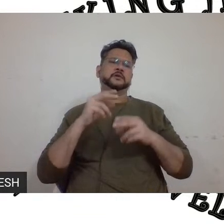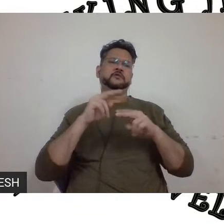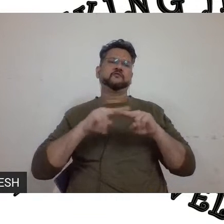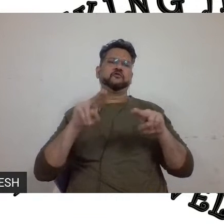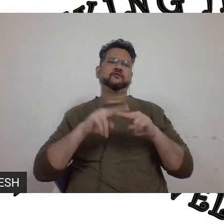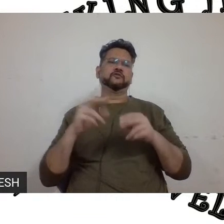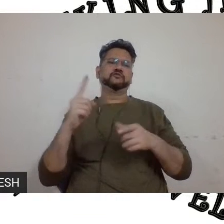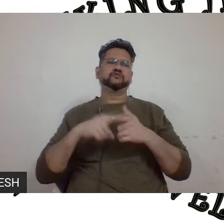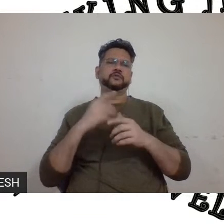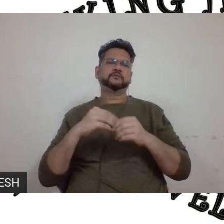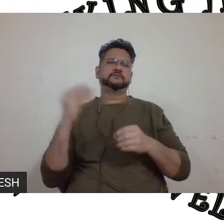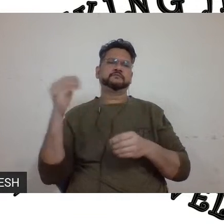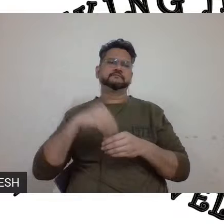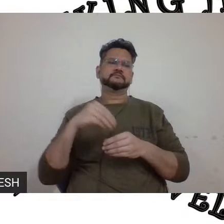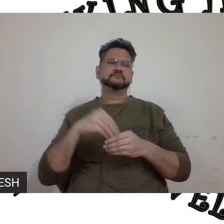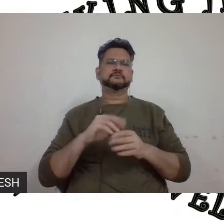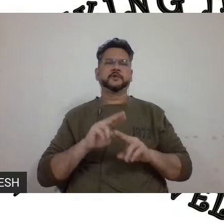really a